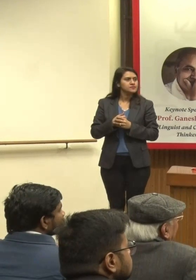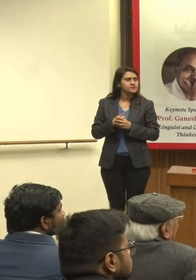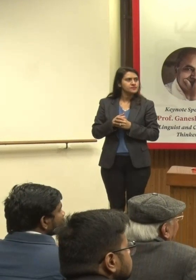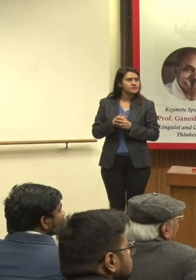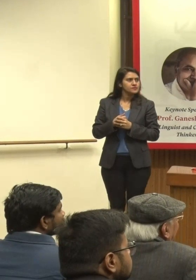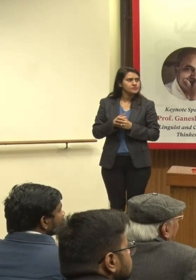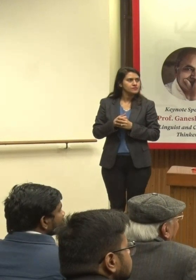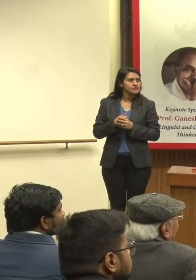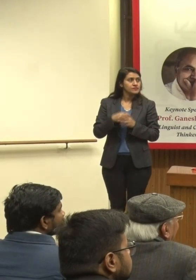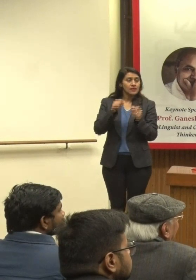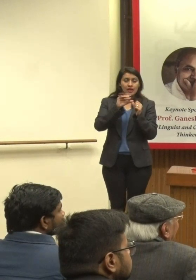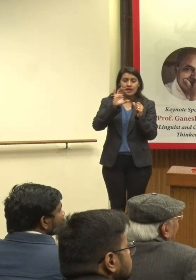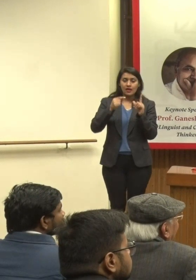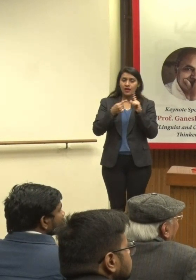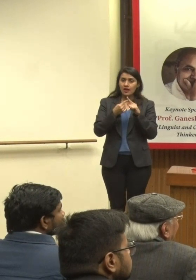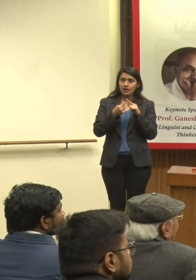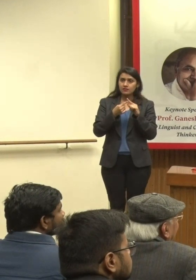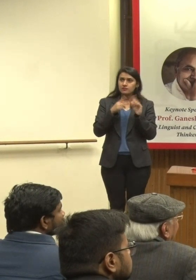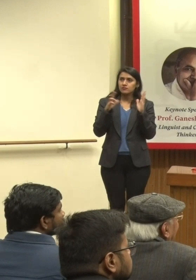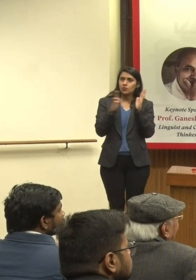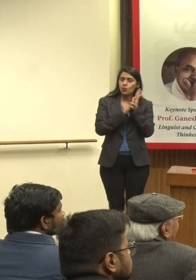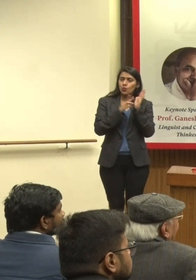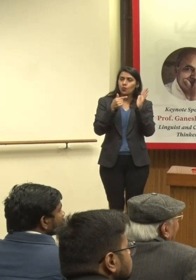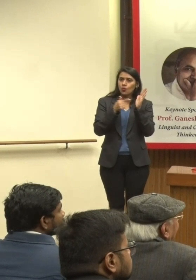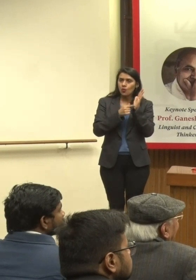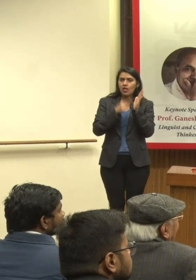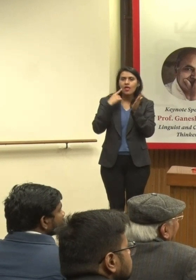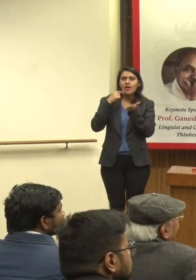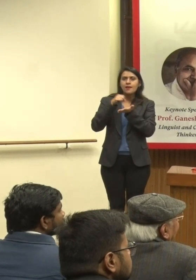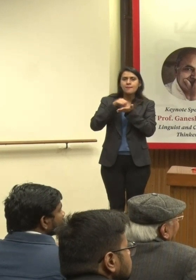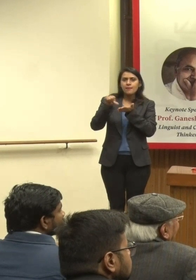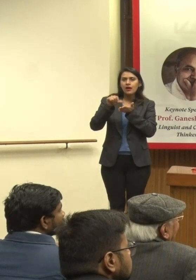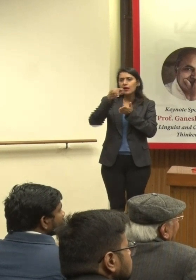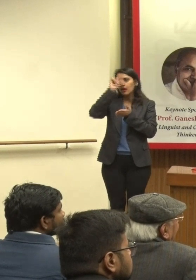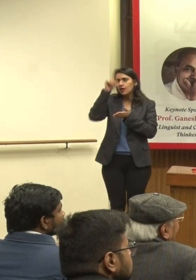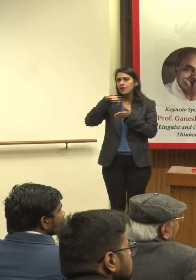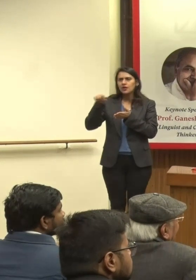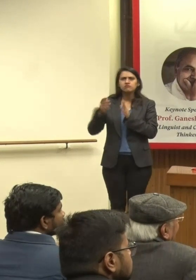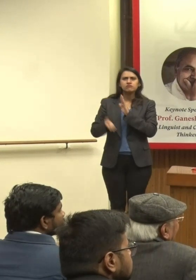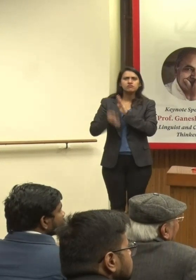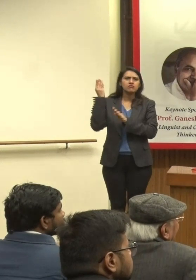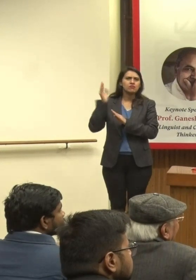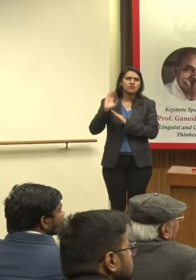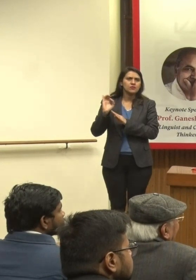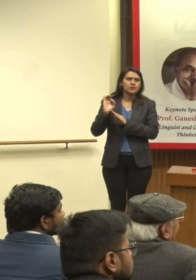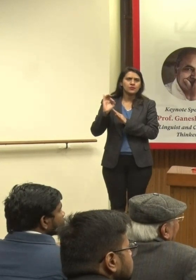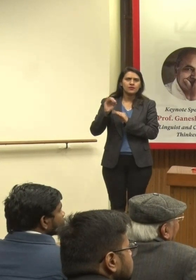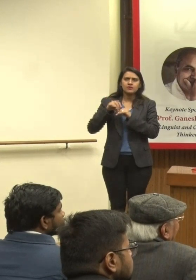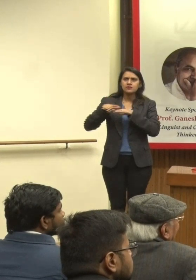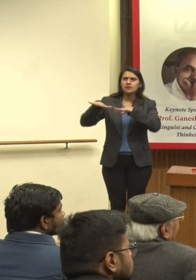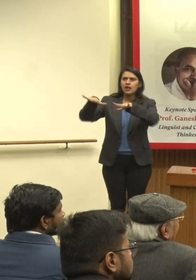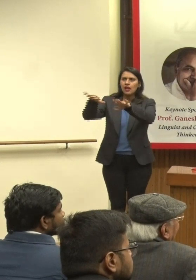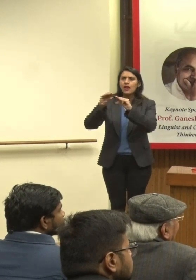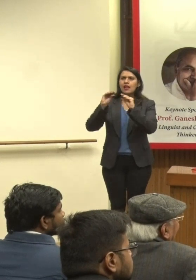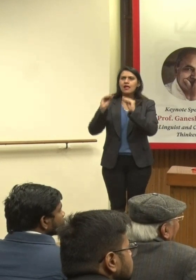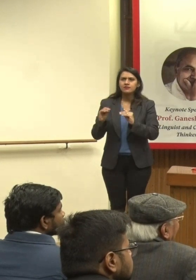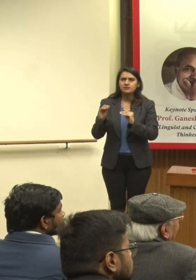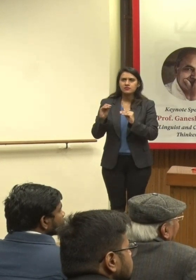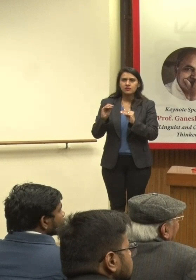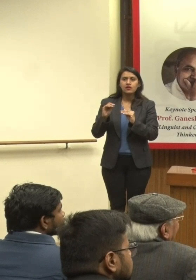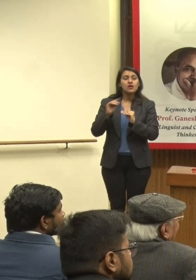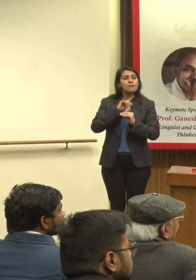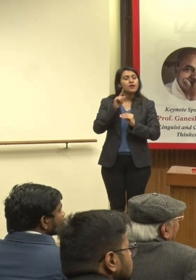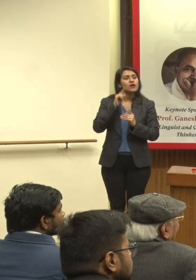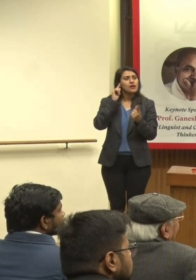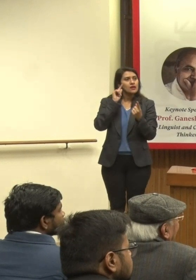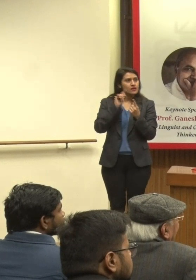That act would have kind of not impacted India very much, but the course of